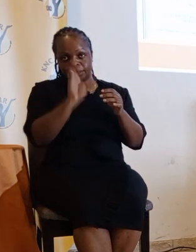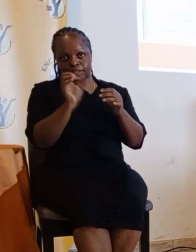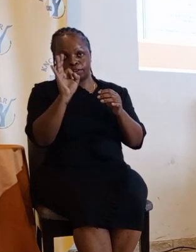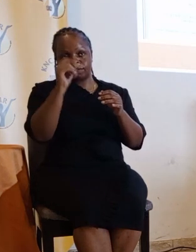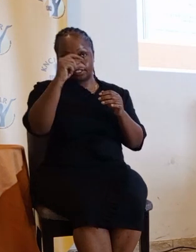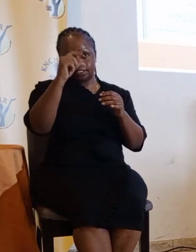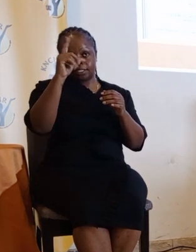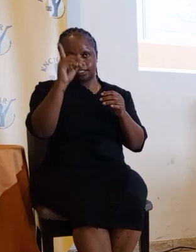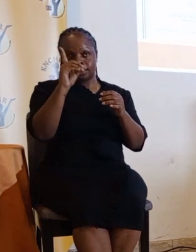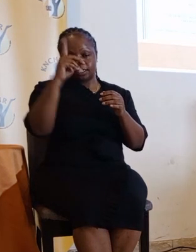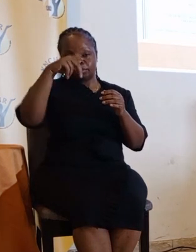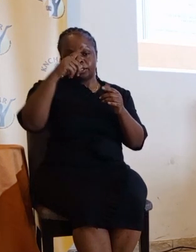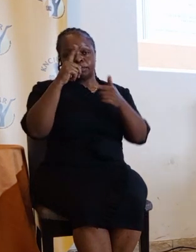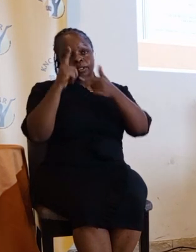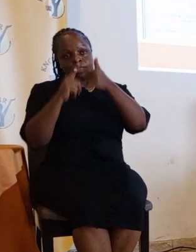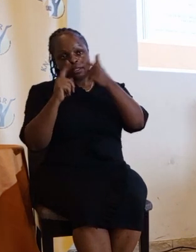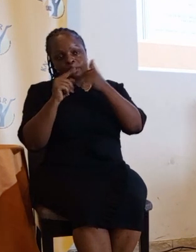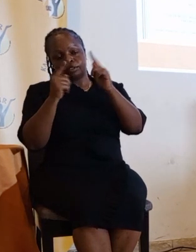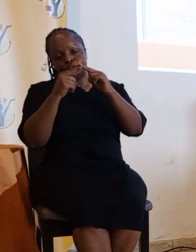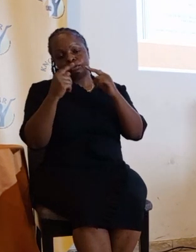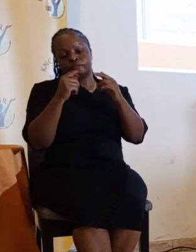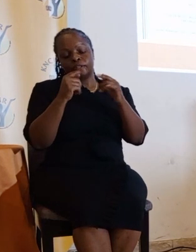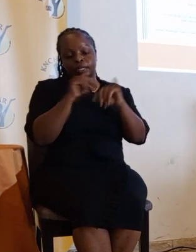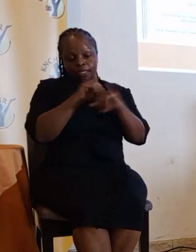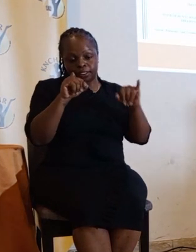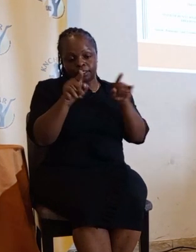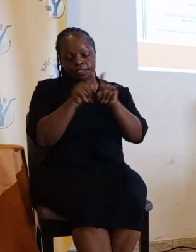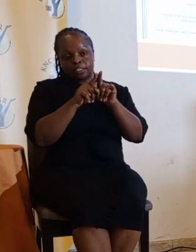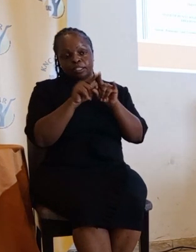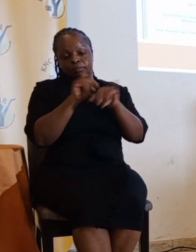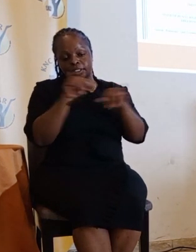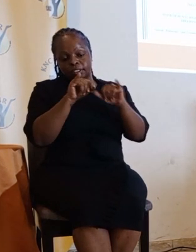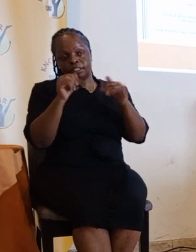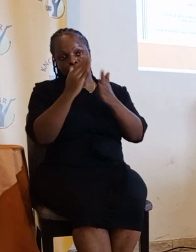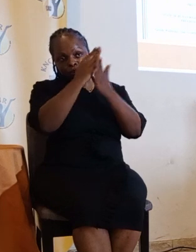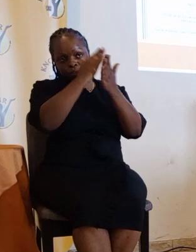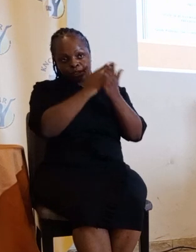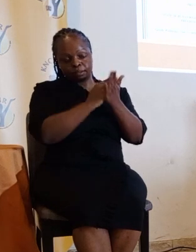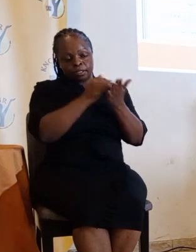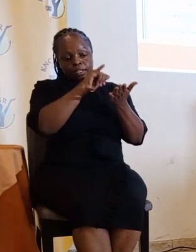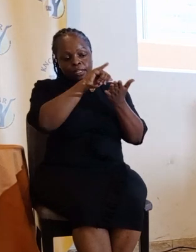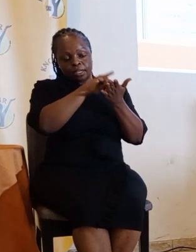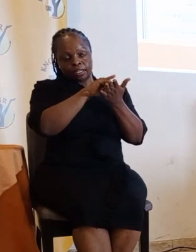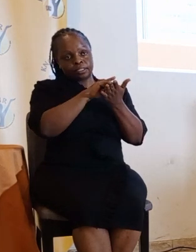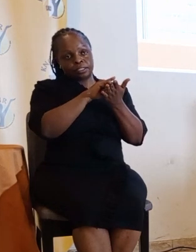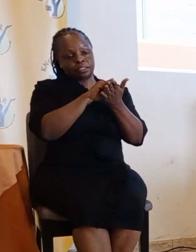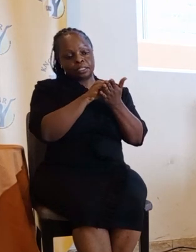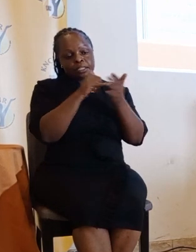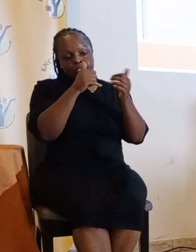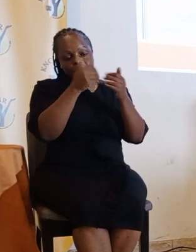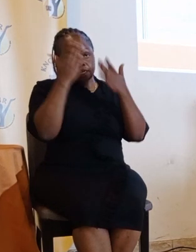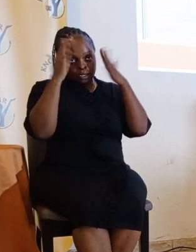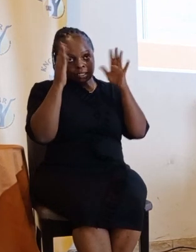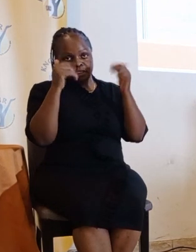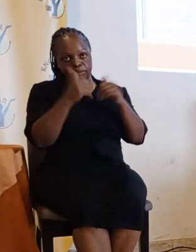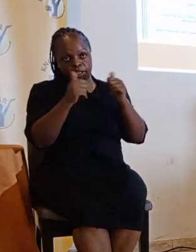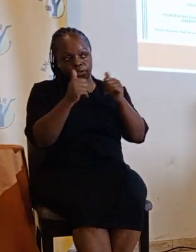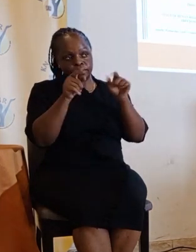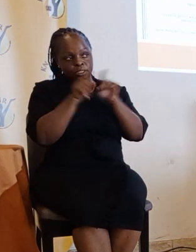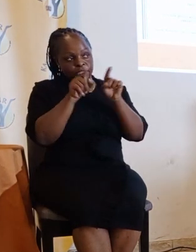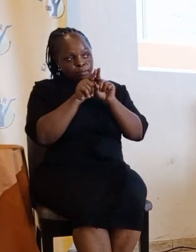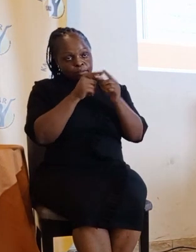per annum to hygiene and sanitation programs. This is yet to be realized.